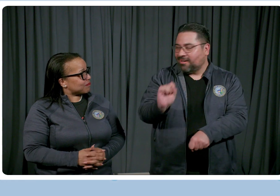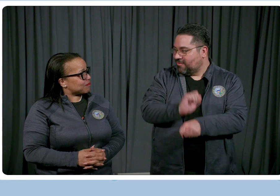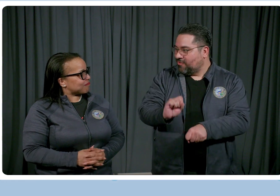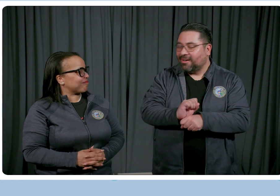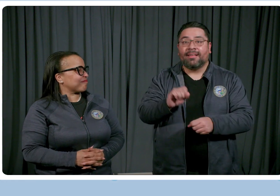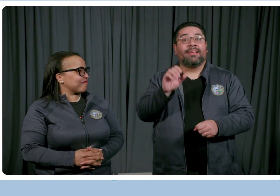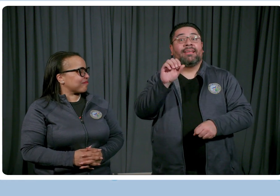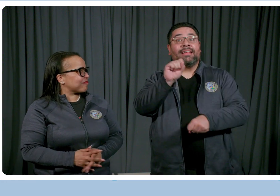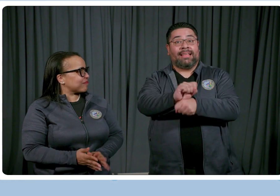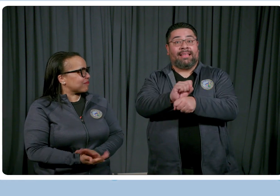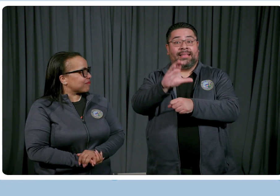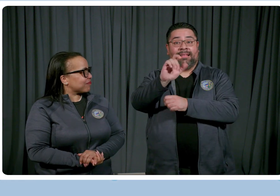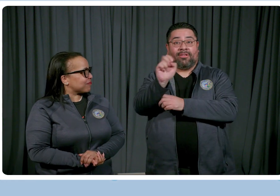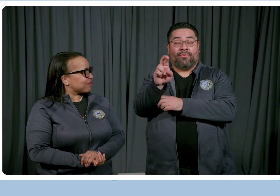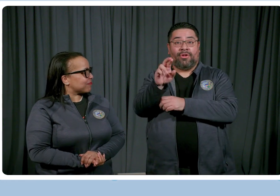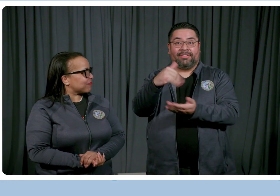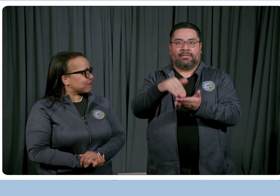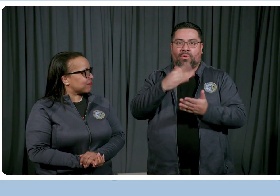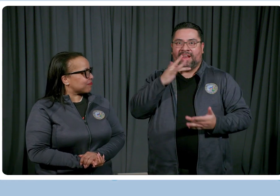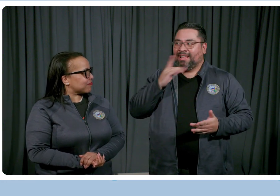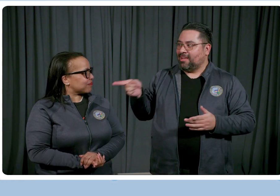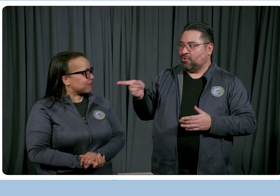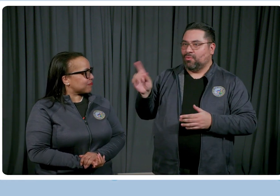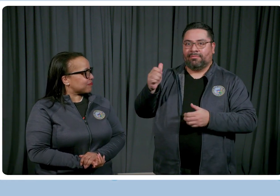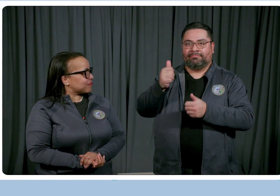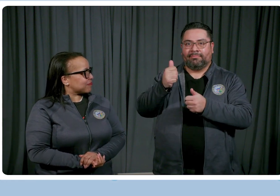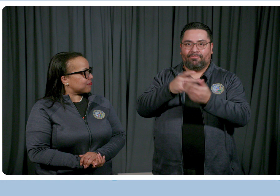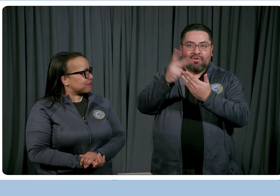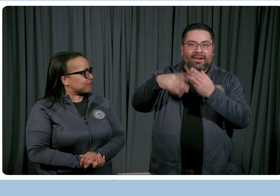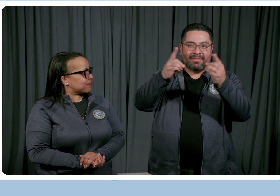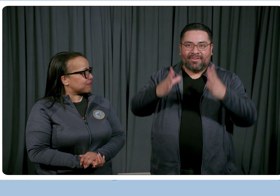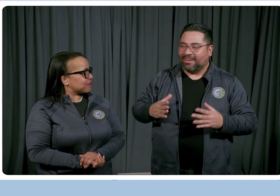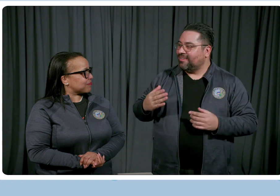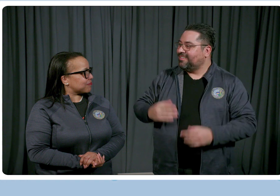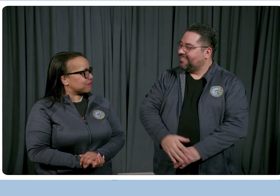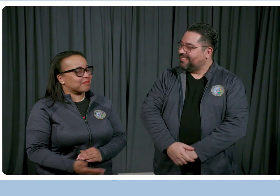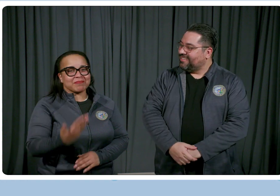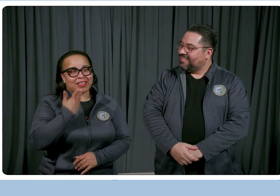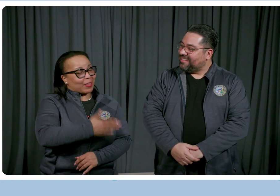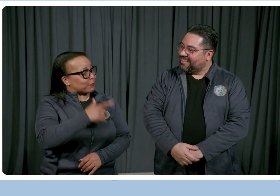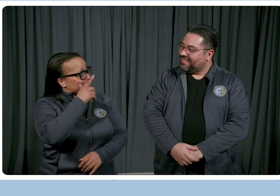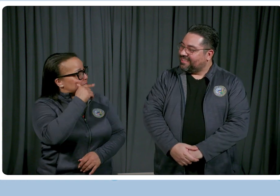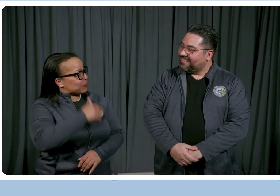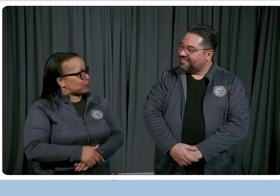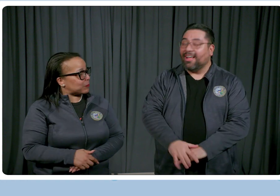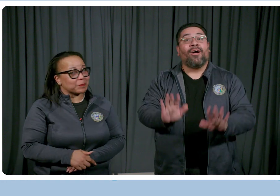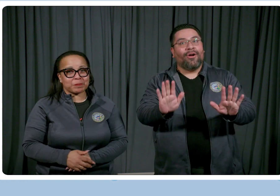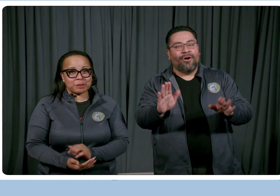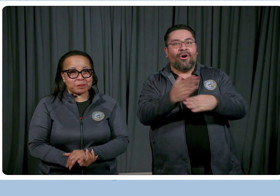and hard work. The Career Center is very lucky to have you as their program director. Thank you,